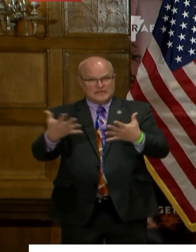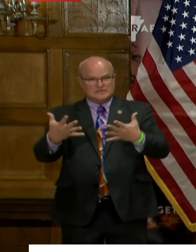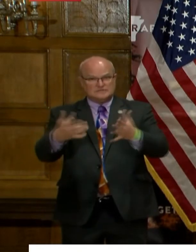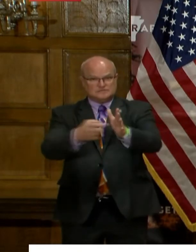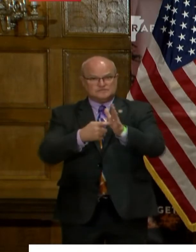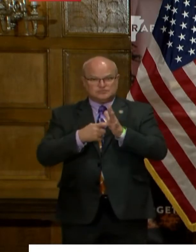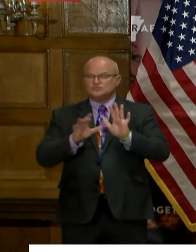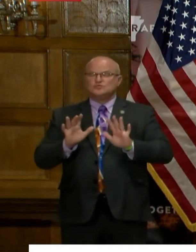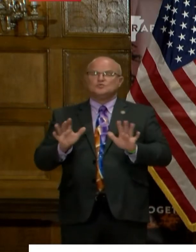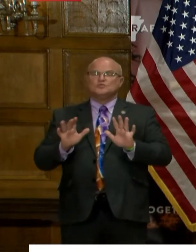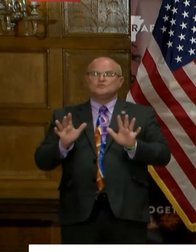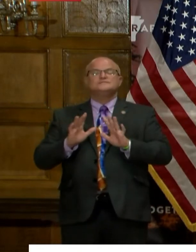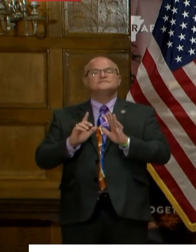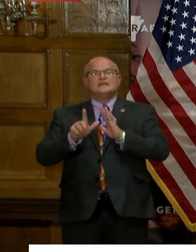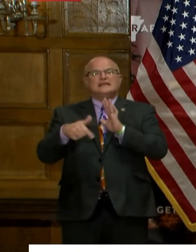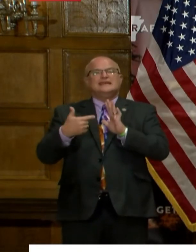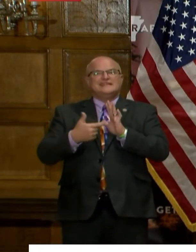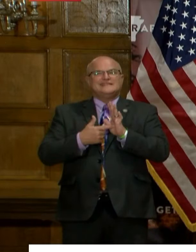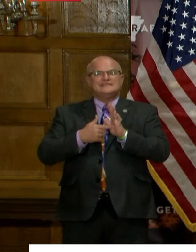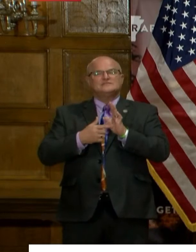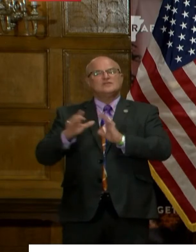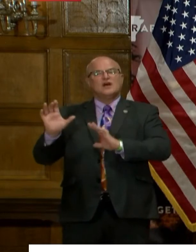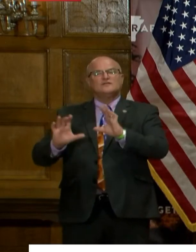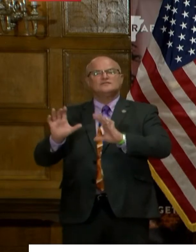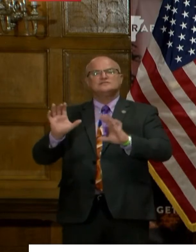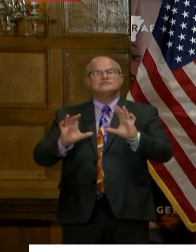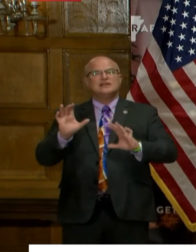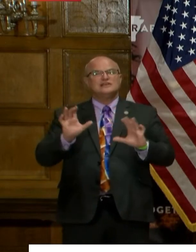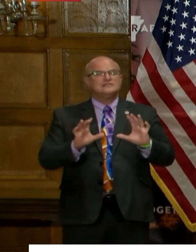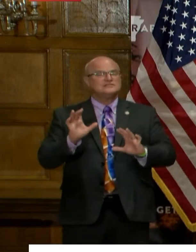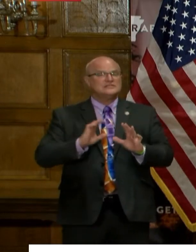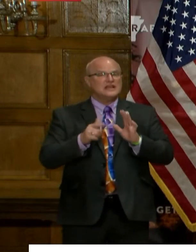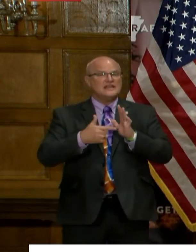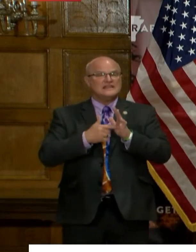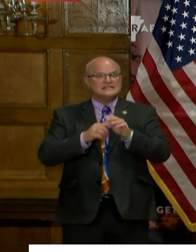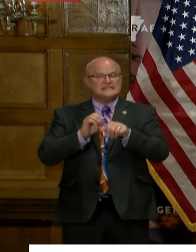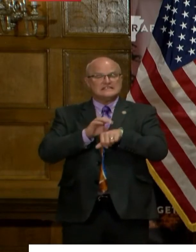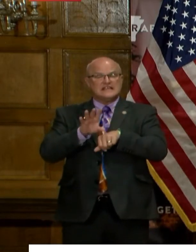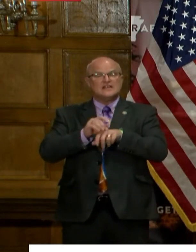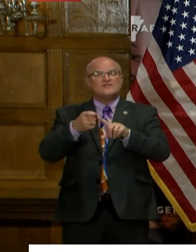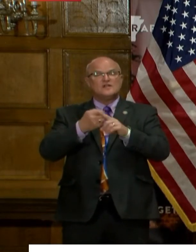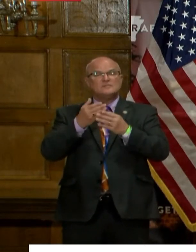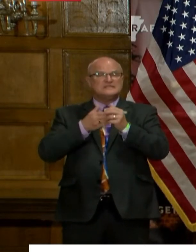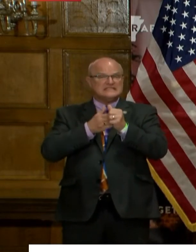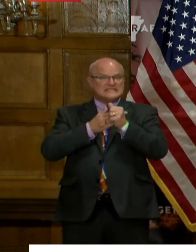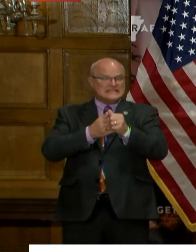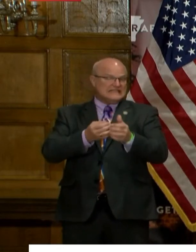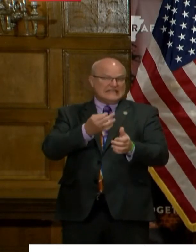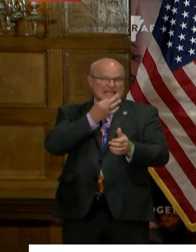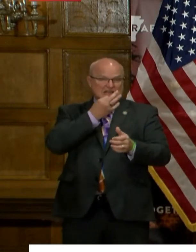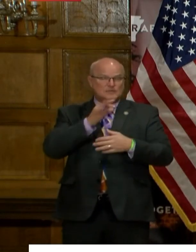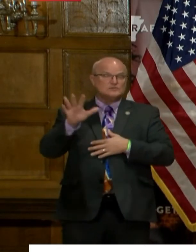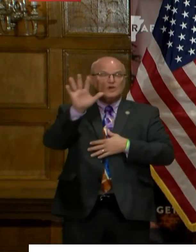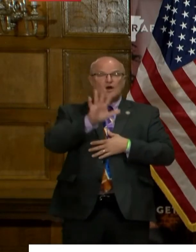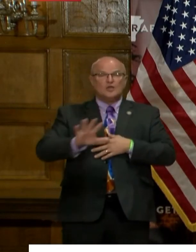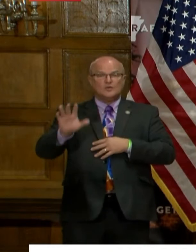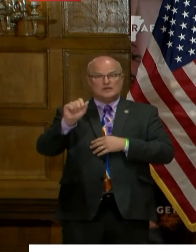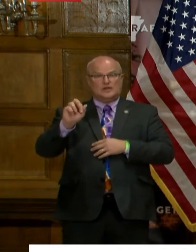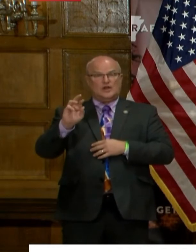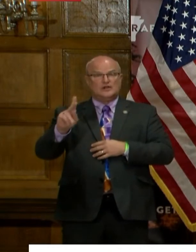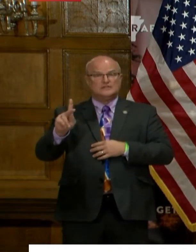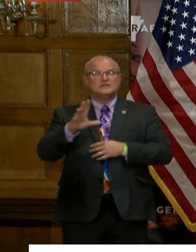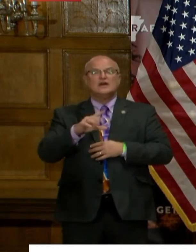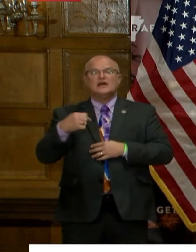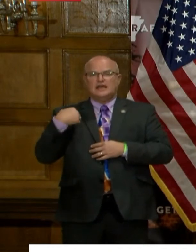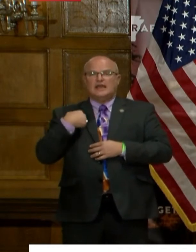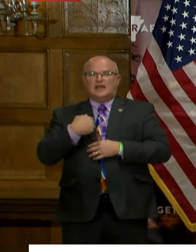That's not the case. These are conversations. This is counsel from some leading experts across Arkansas, and